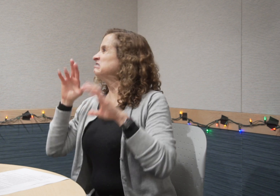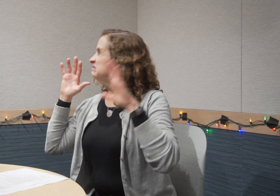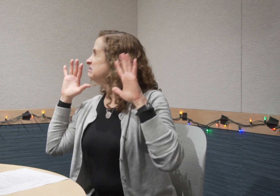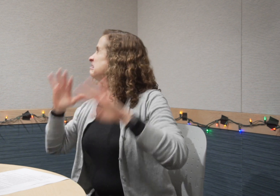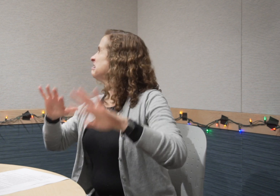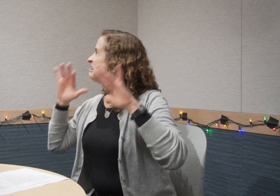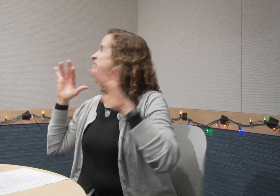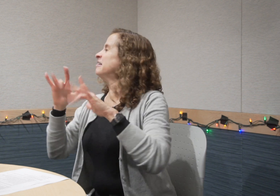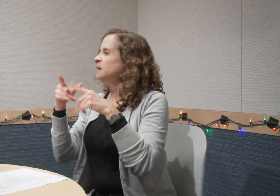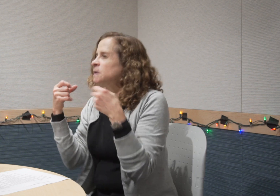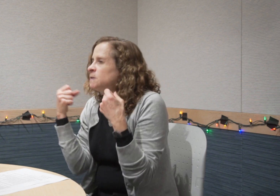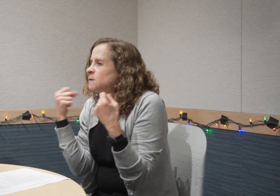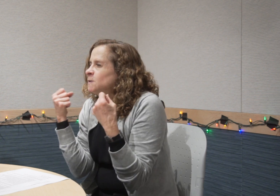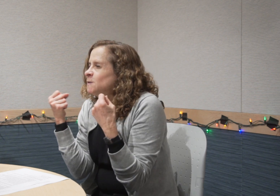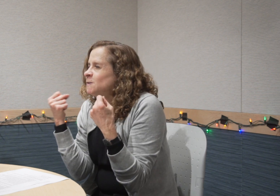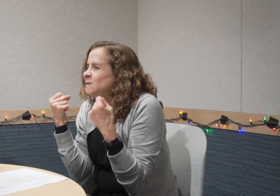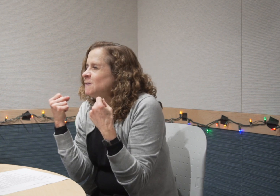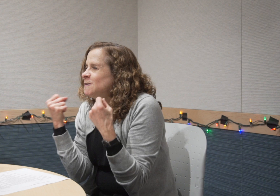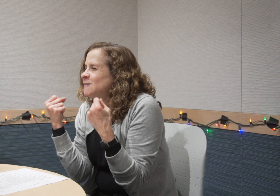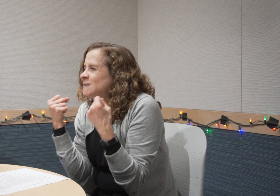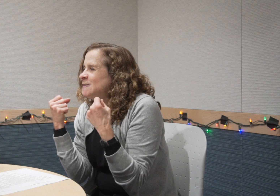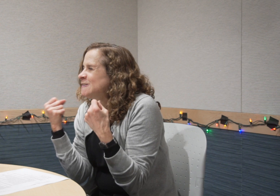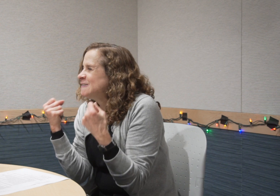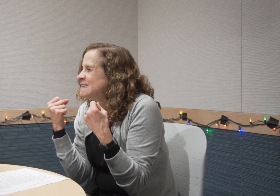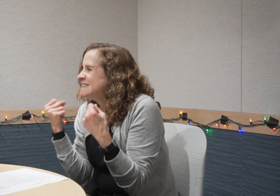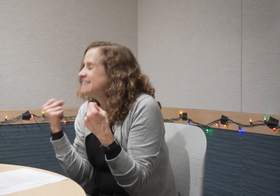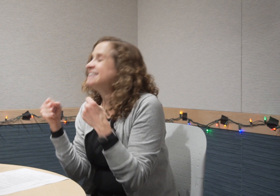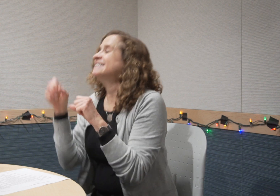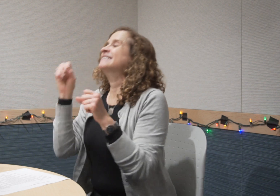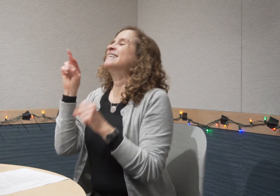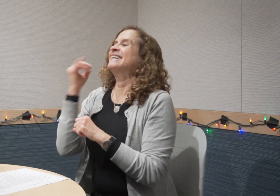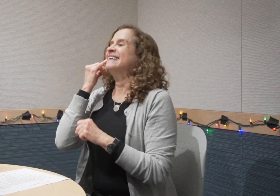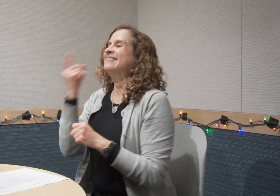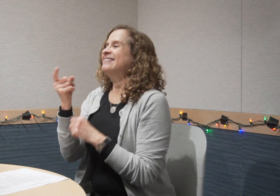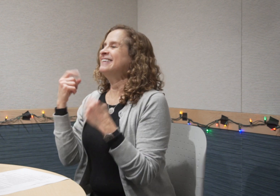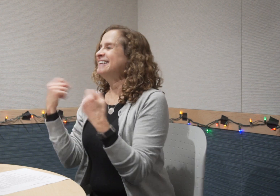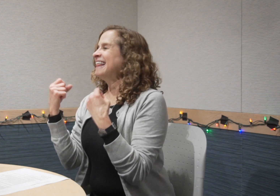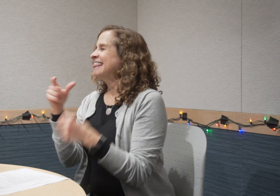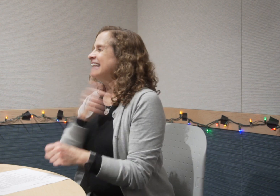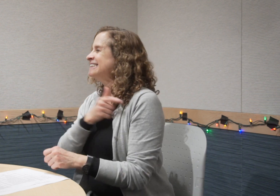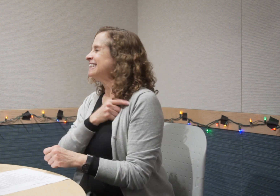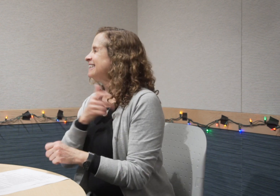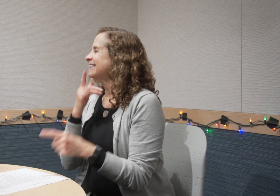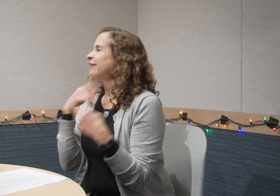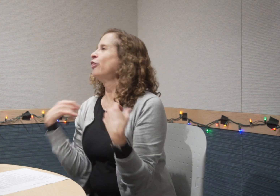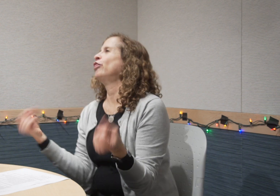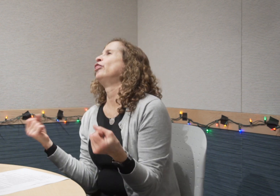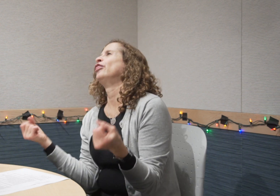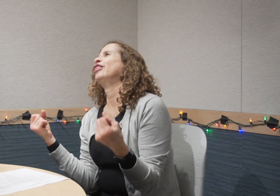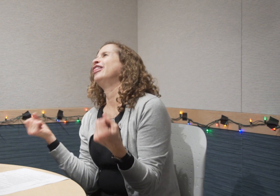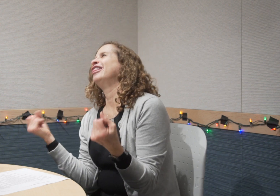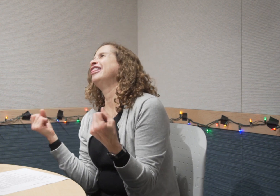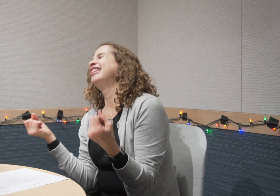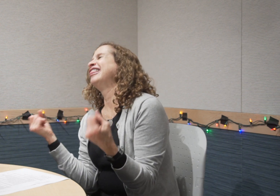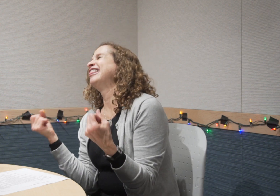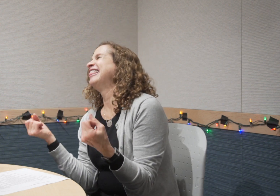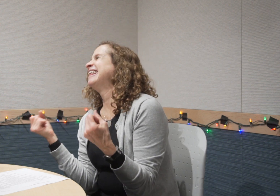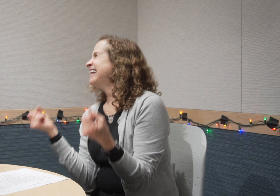really bad and it's dark and you can't see anything, you're driving like this. Or if you're lazy and you're tired, you're